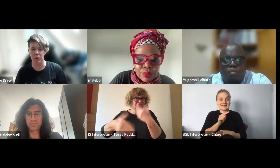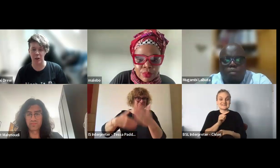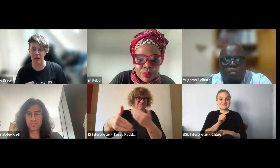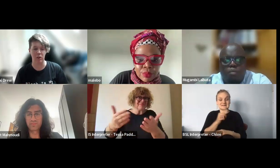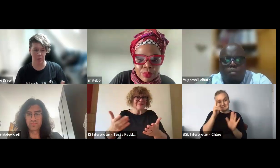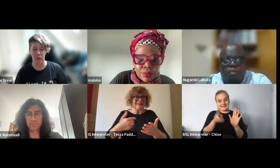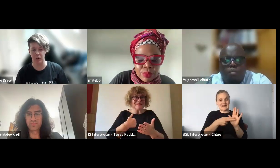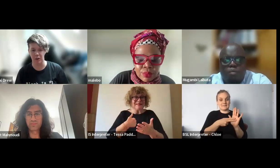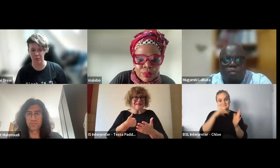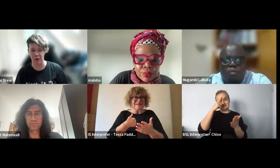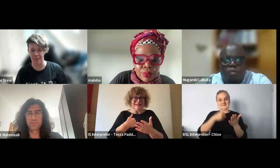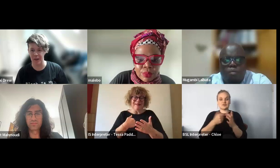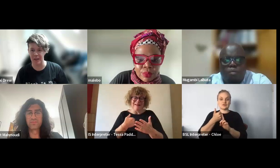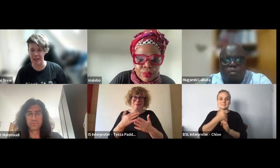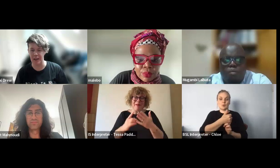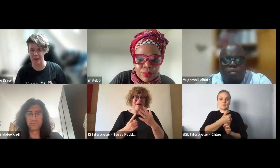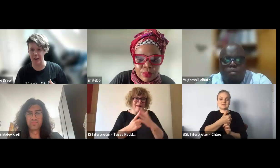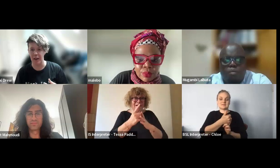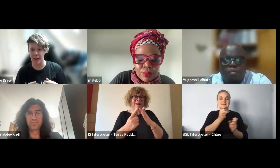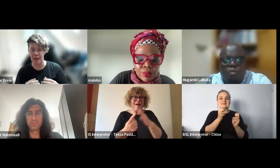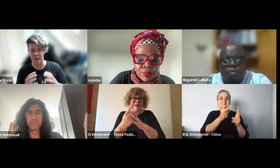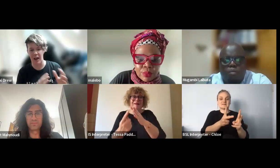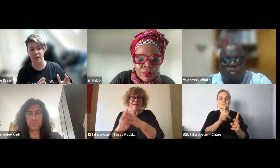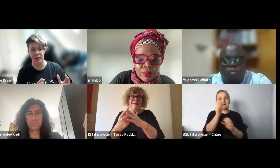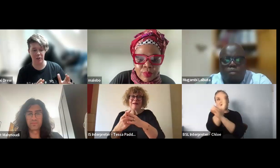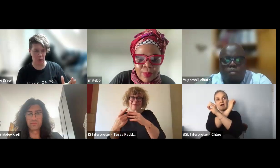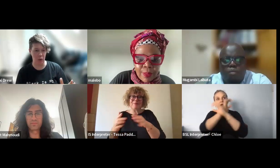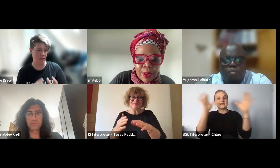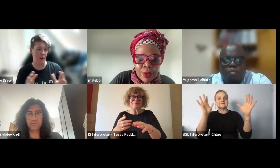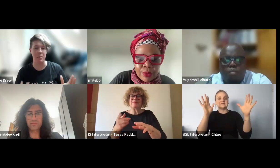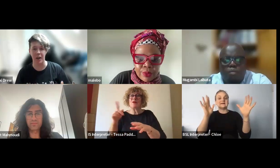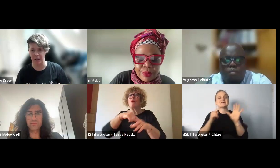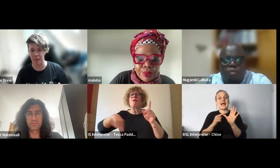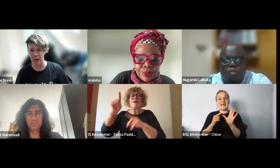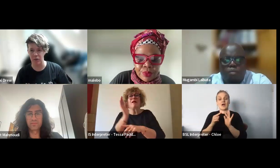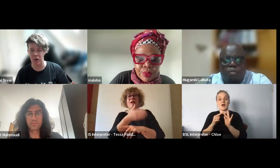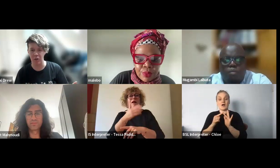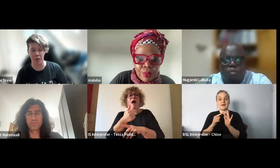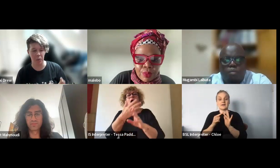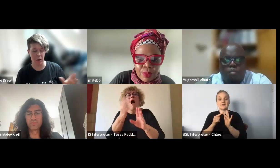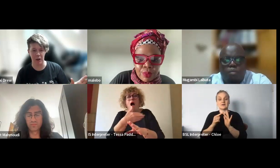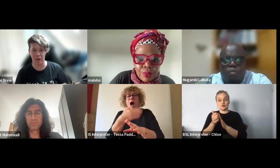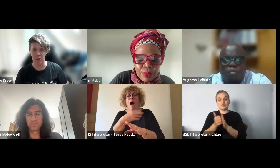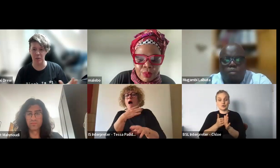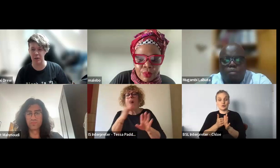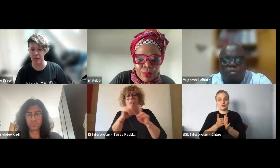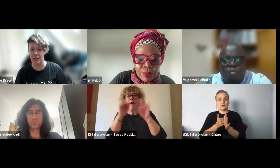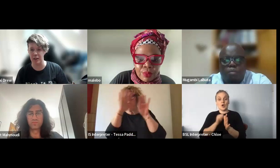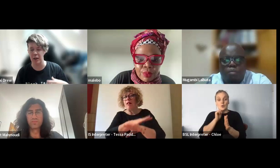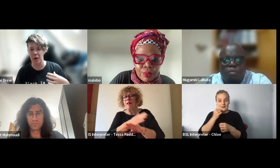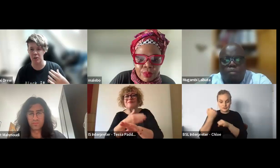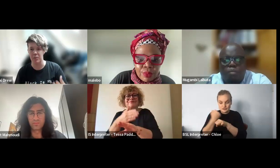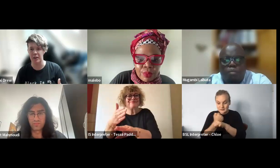would call them decision support systems, right? The idea that it's an AI tool of some type, generally will process huge amounts